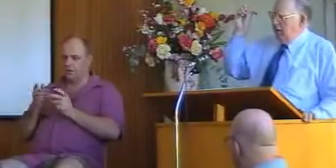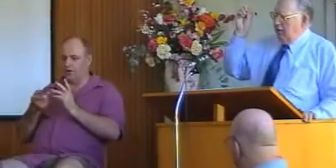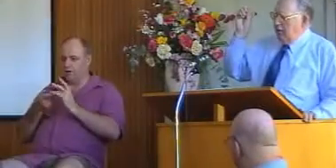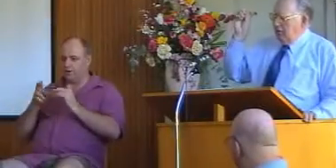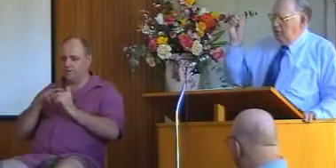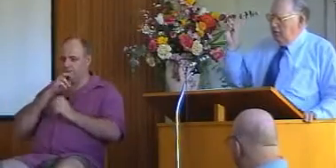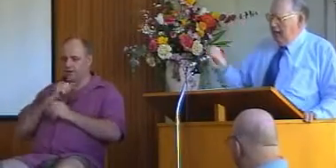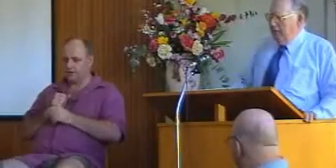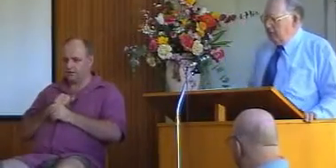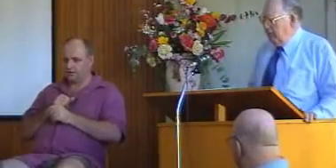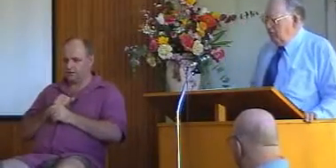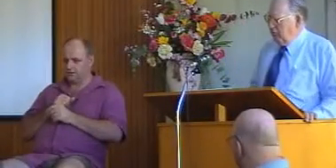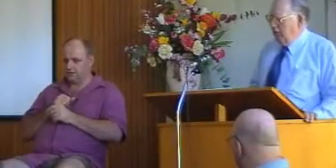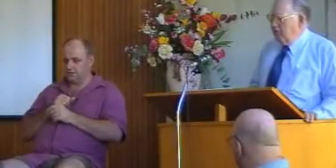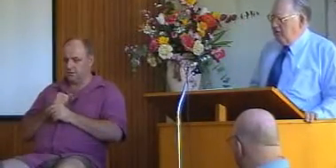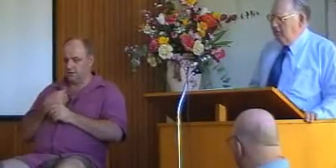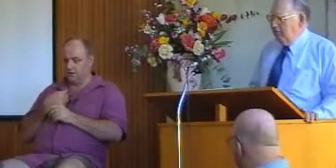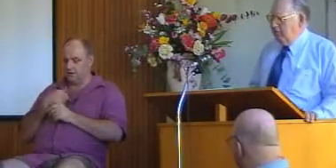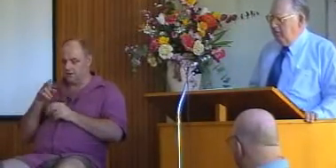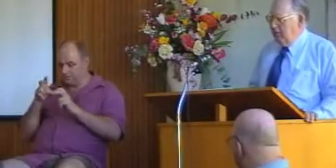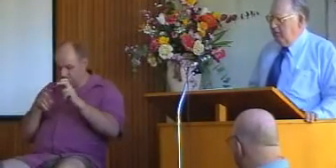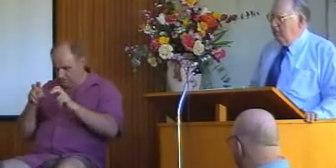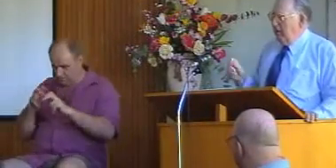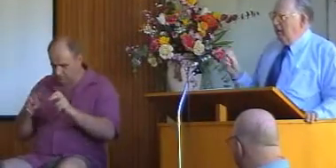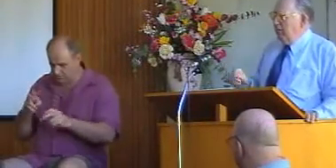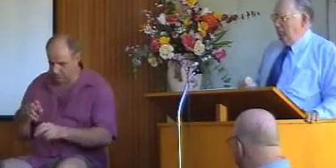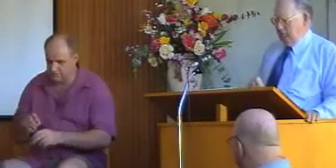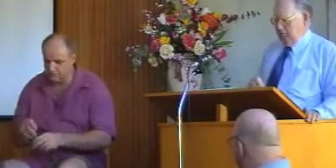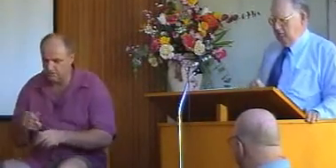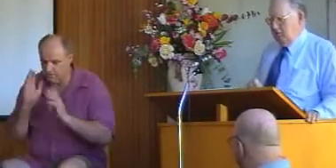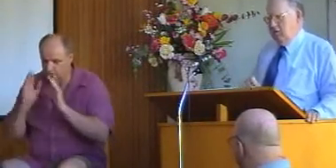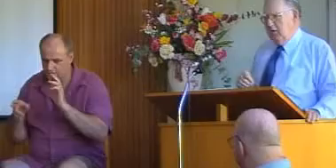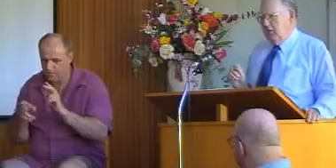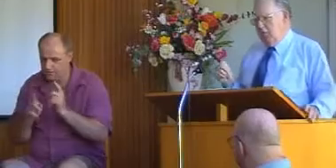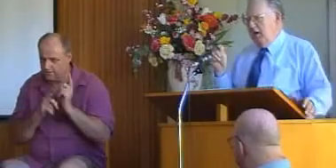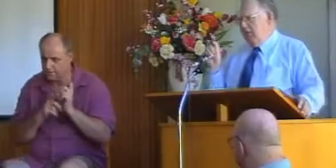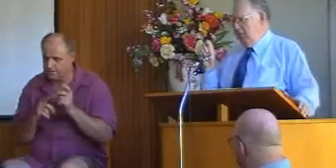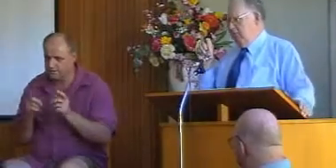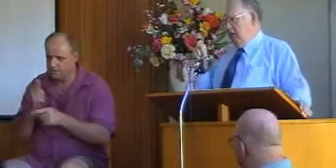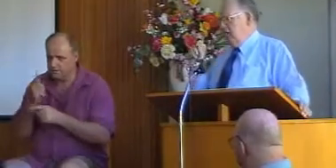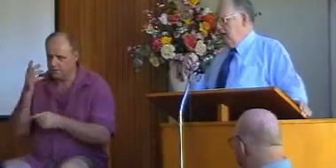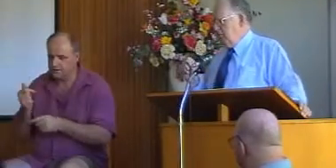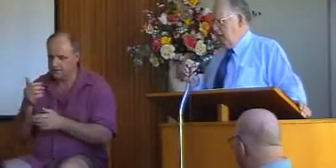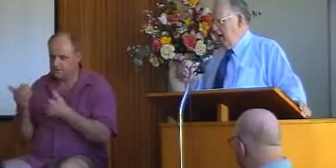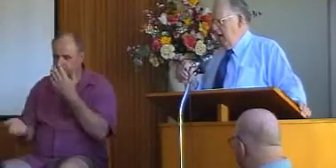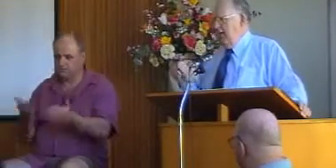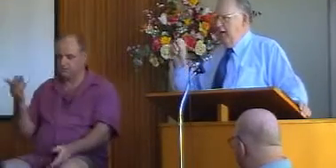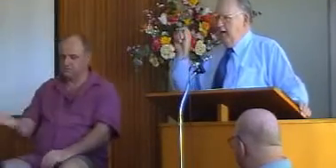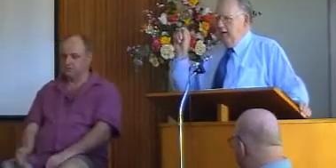about marvellous things that God has done. But another point, the one that really touched my heart,